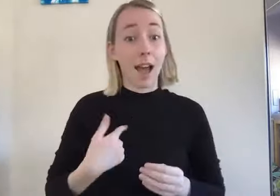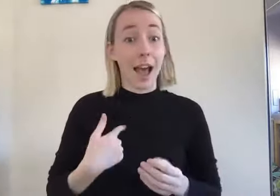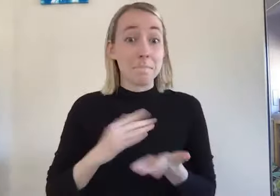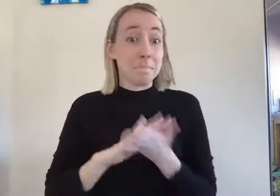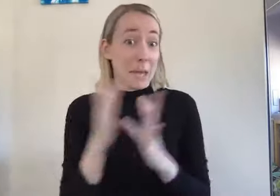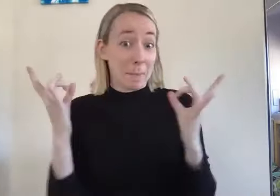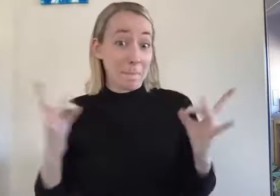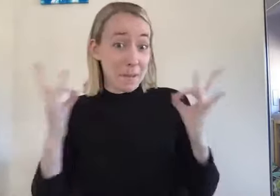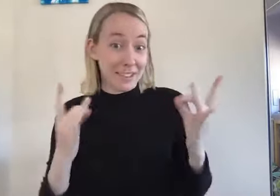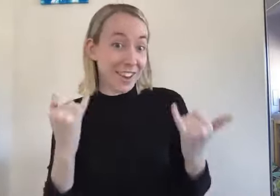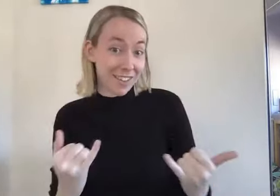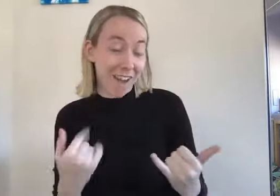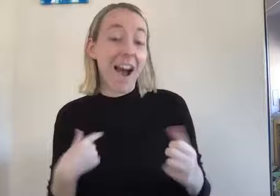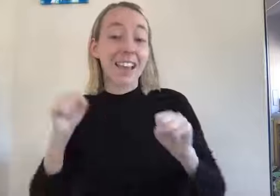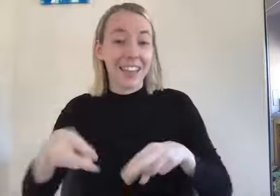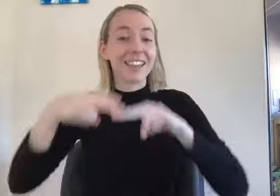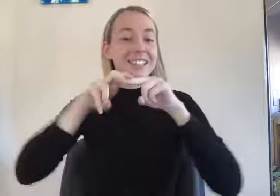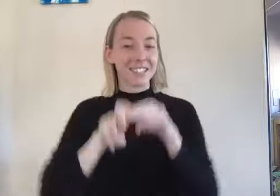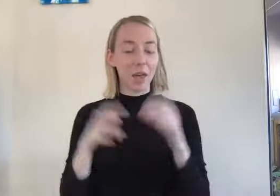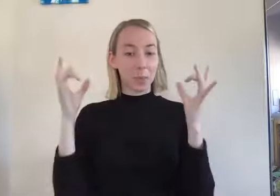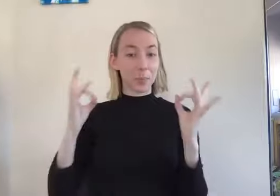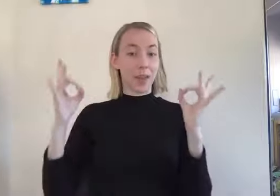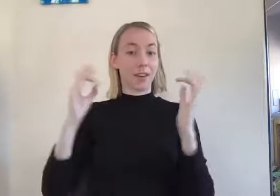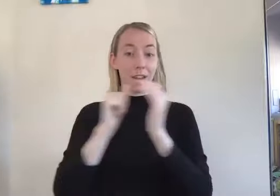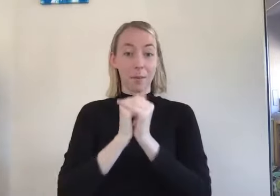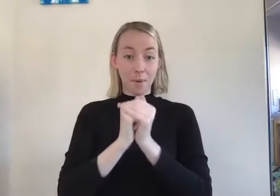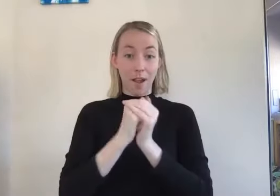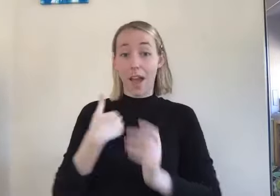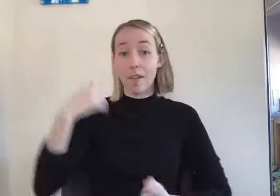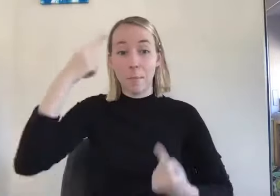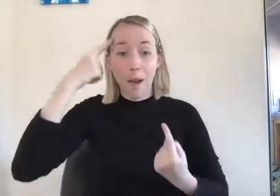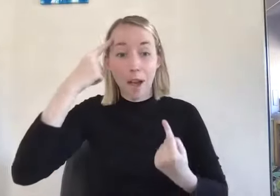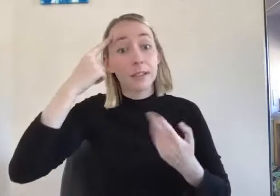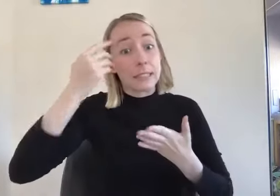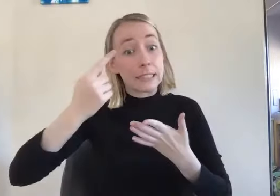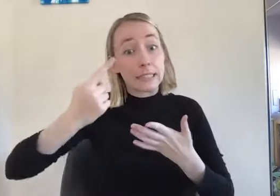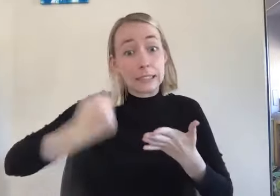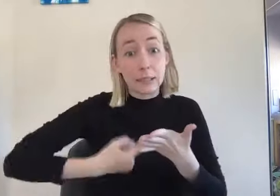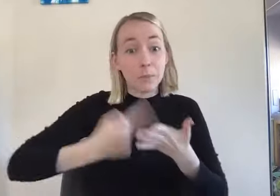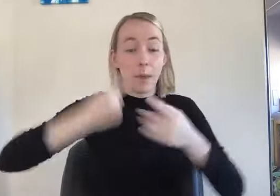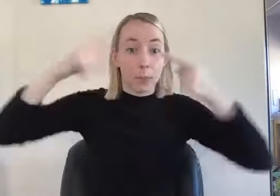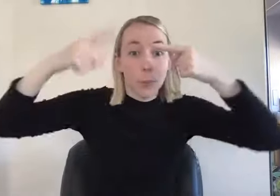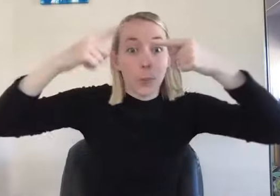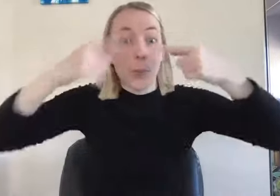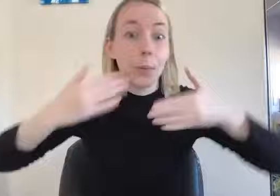is I am a meditator now, and I can sit for 20 minutes and be at peace. You know, I have a mind that sometimes races,